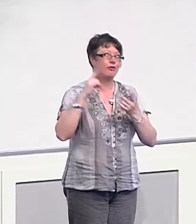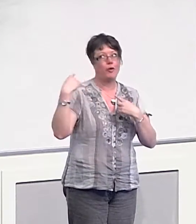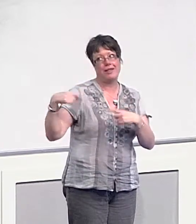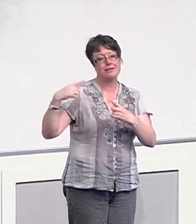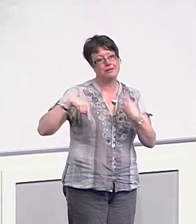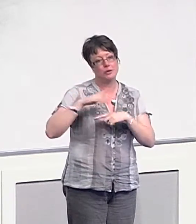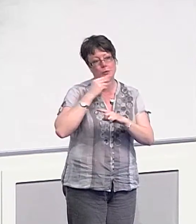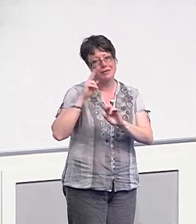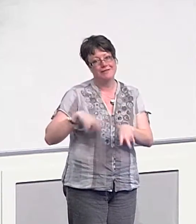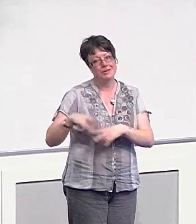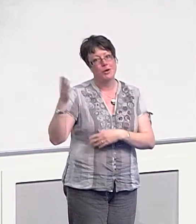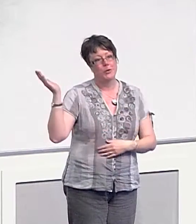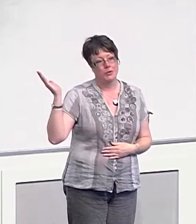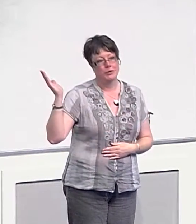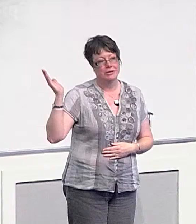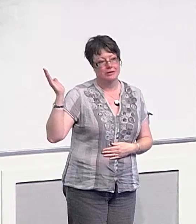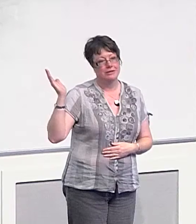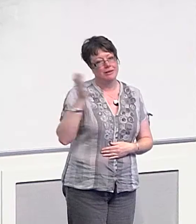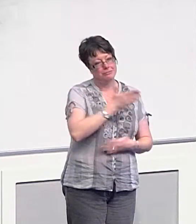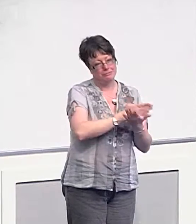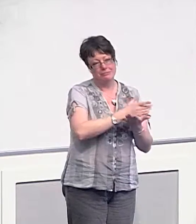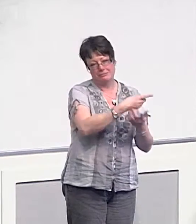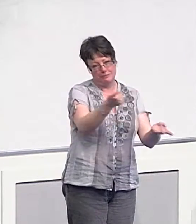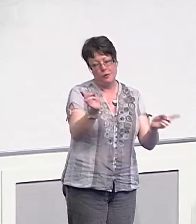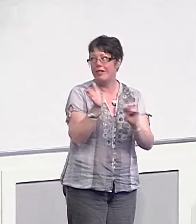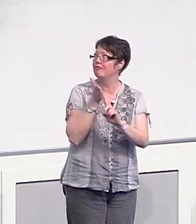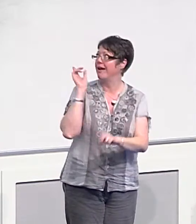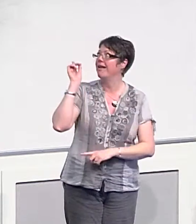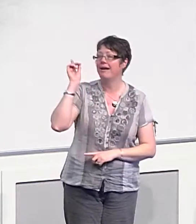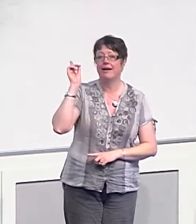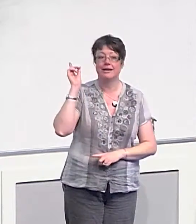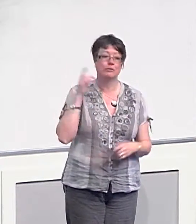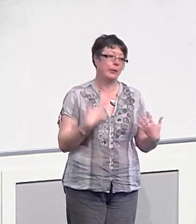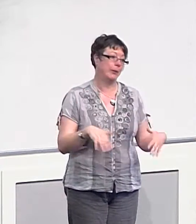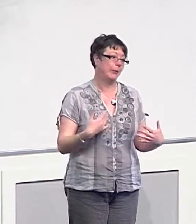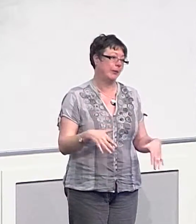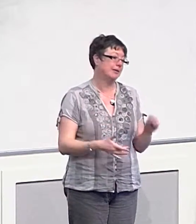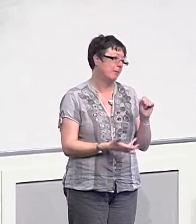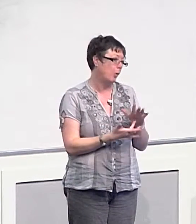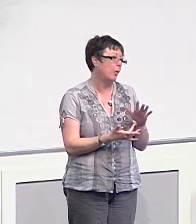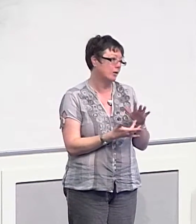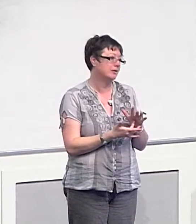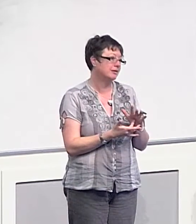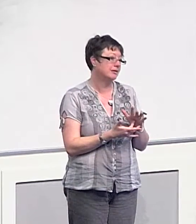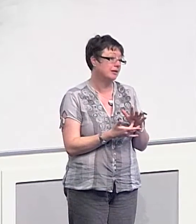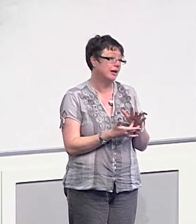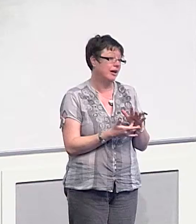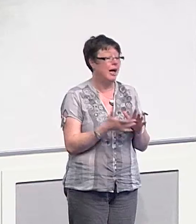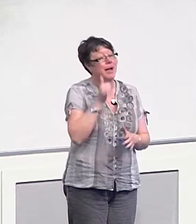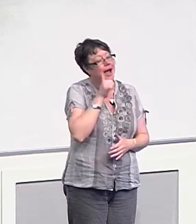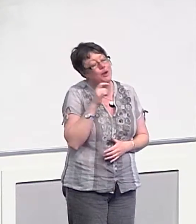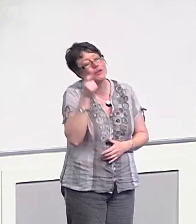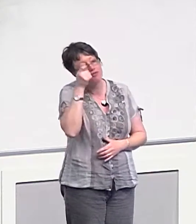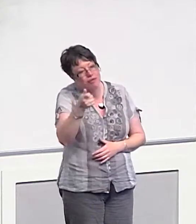which I hope you'll recognise illustrates just how important the impact, even in a rare disease,